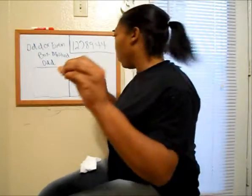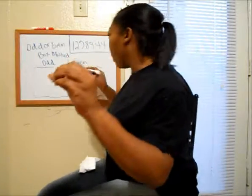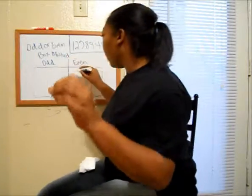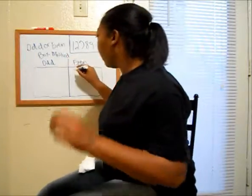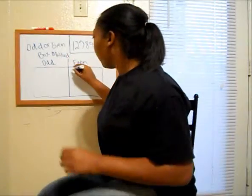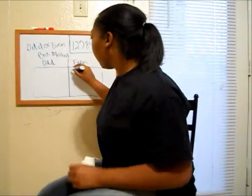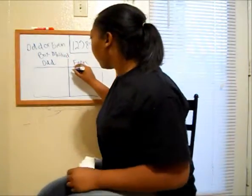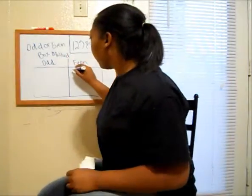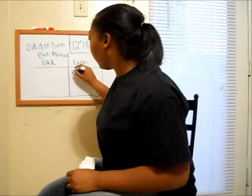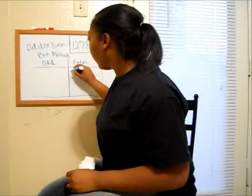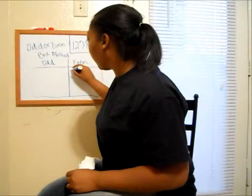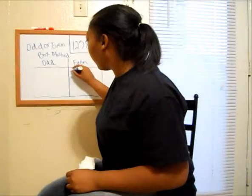0,